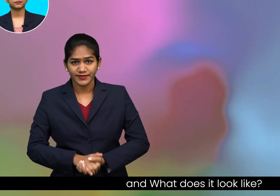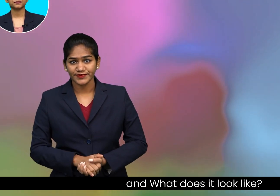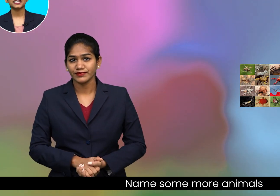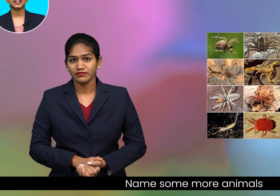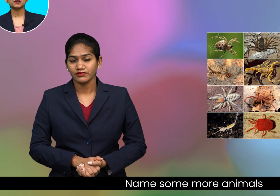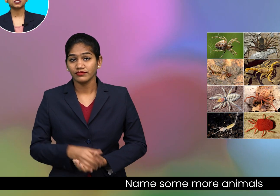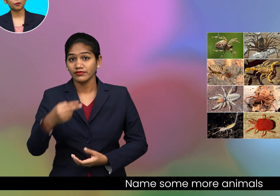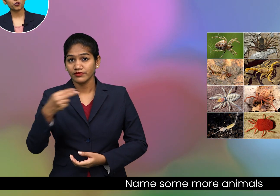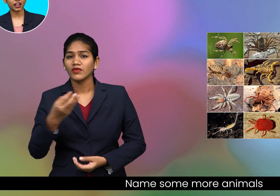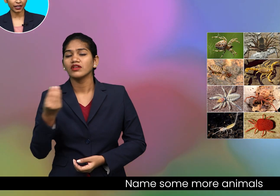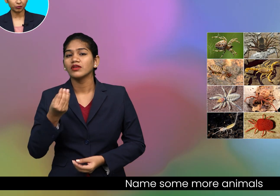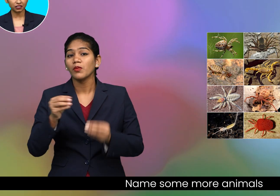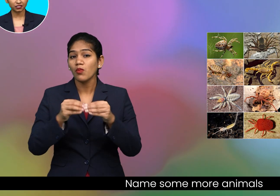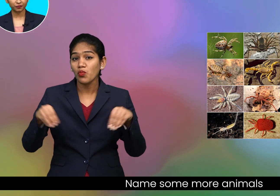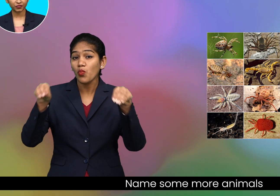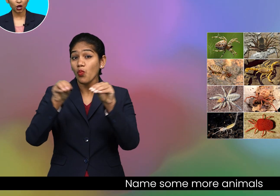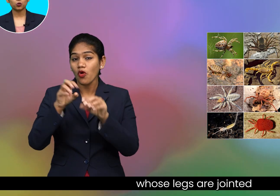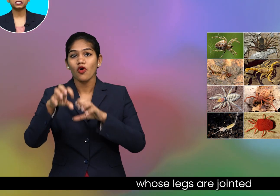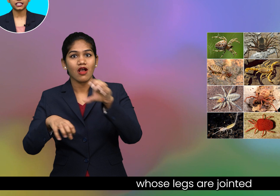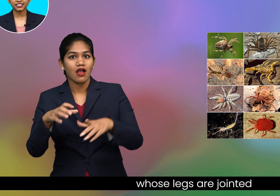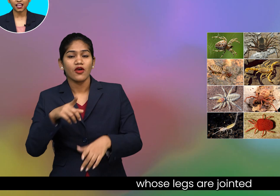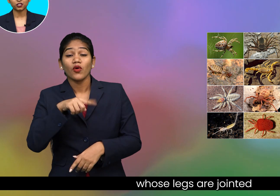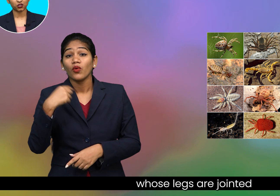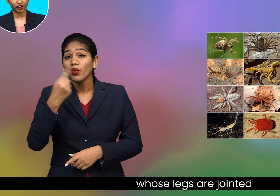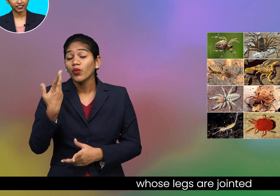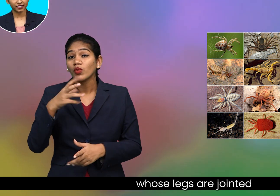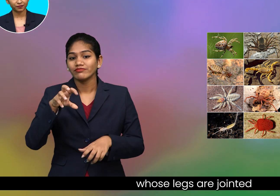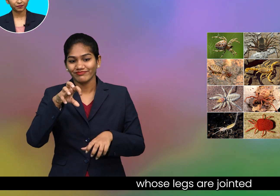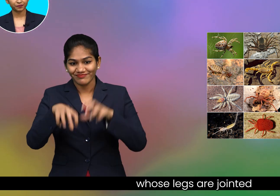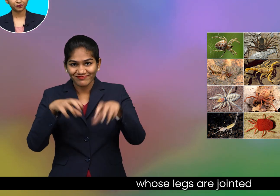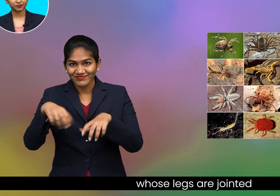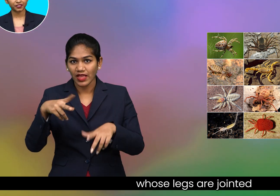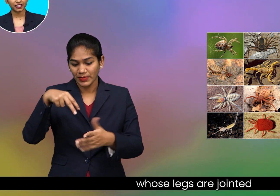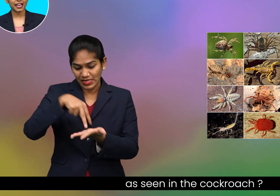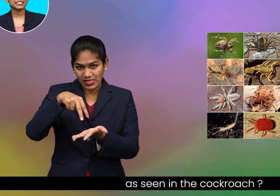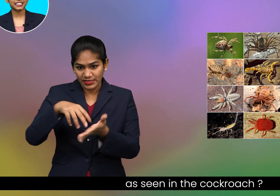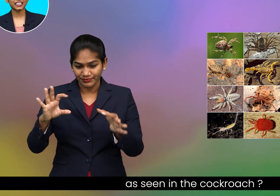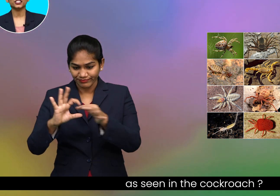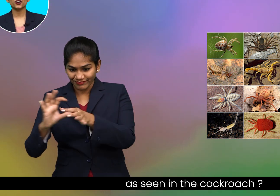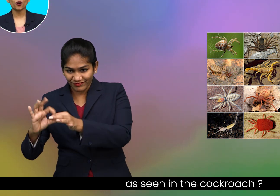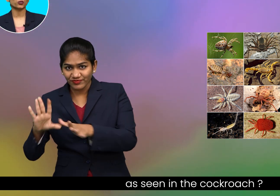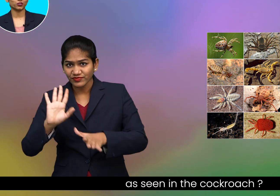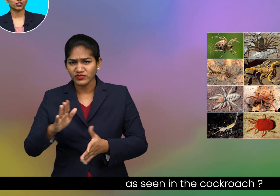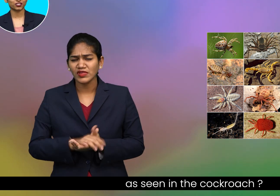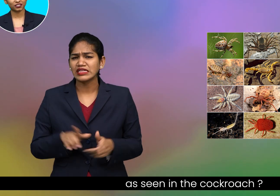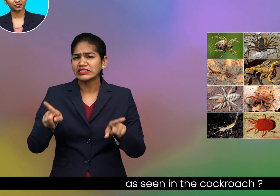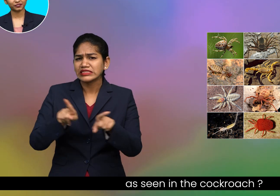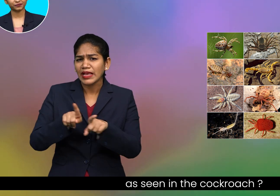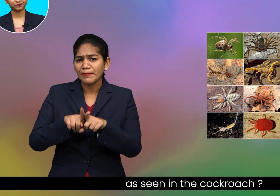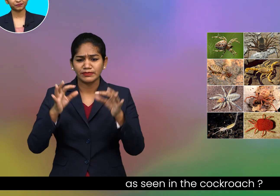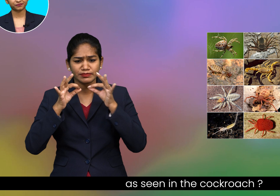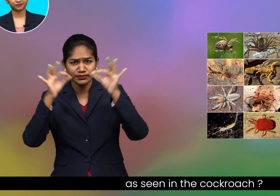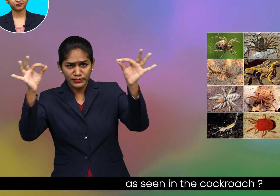Name some more animals whose legs are jointed as seen in the cockroach.